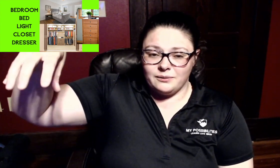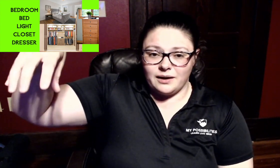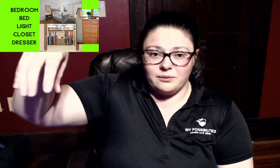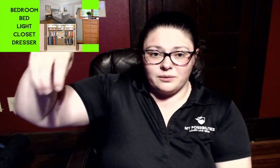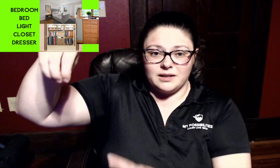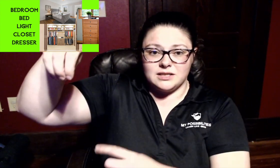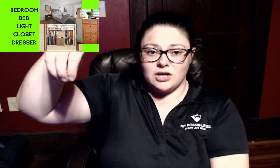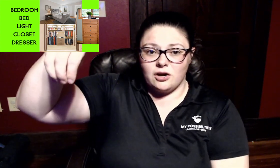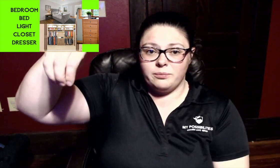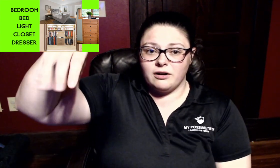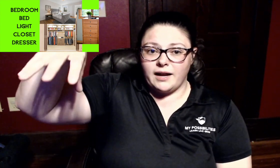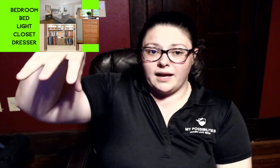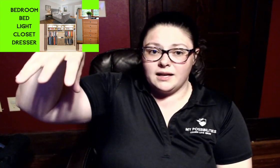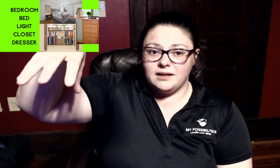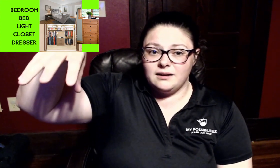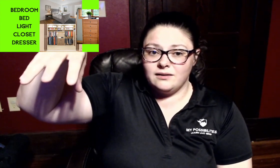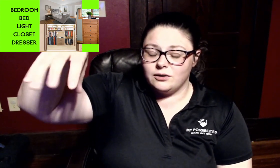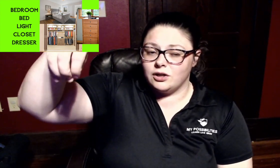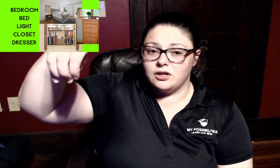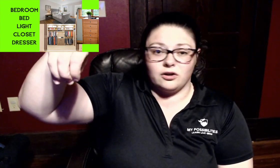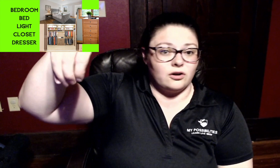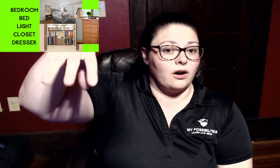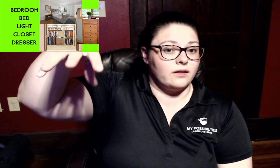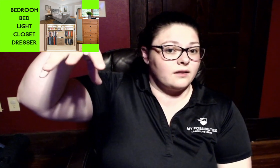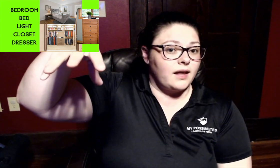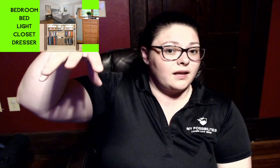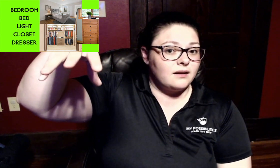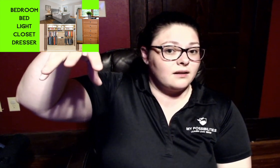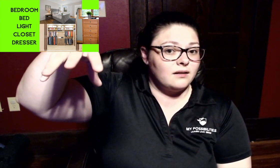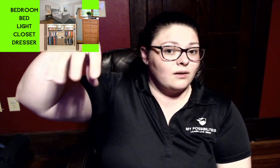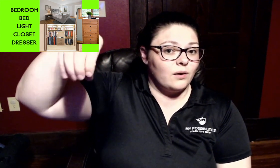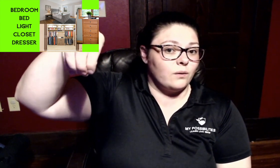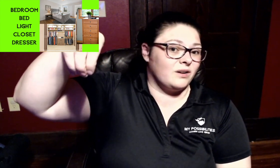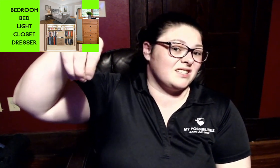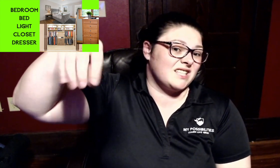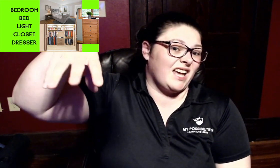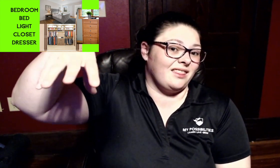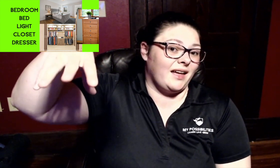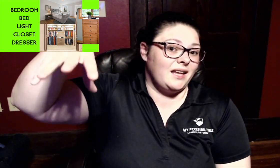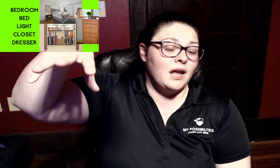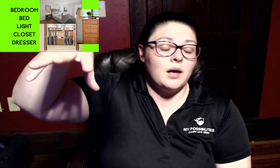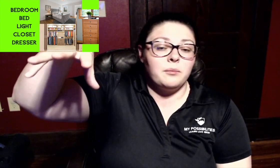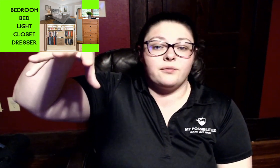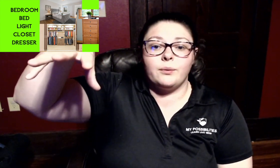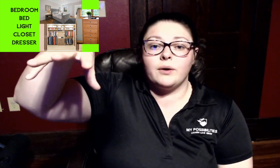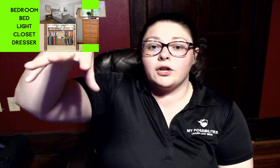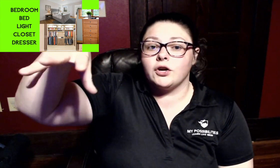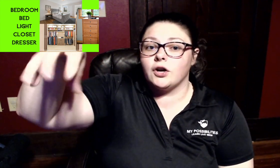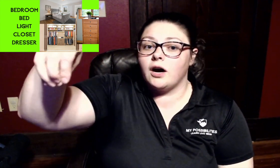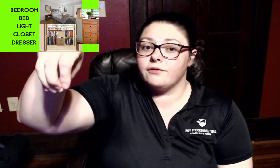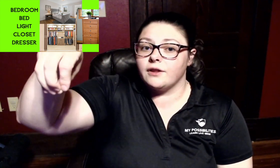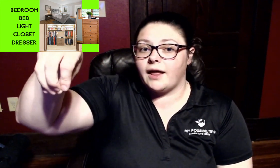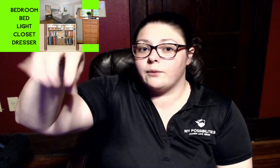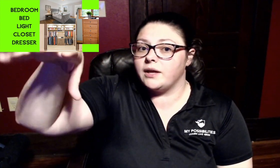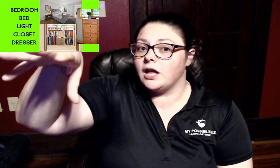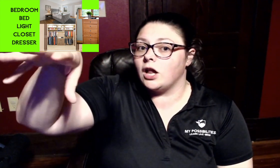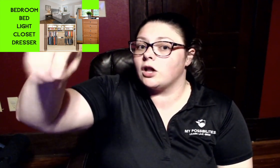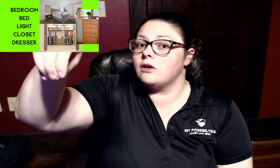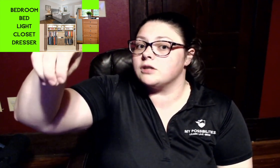right? We just open our hand to turn on the light or to sign light. But if we want to turn off the light, we can close our